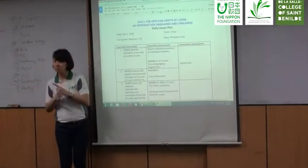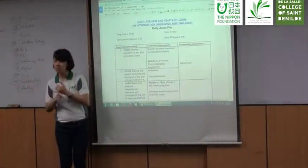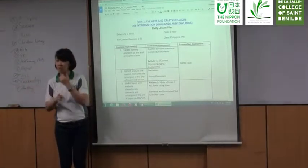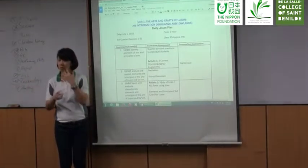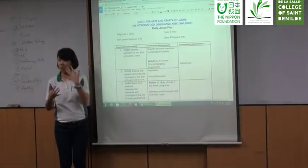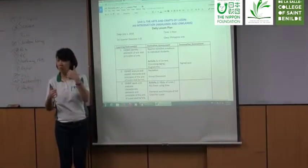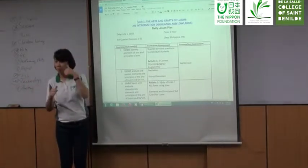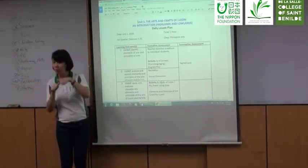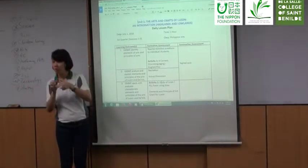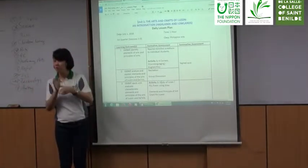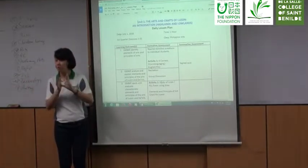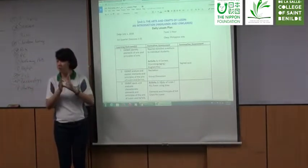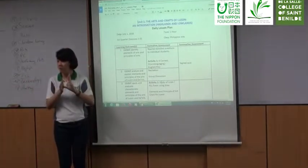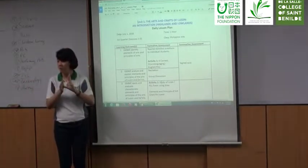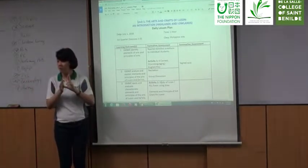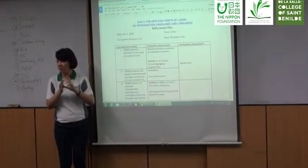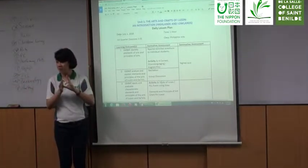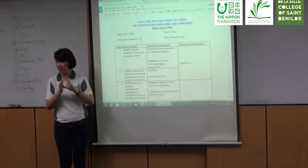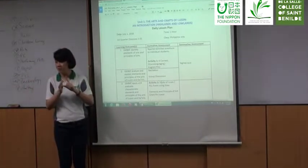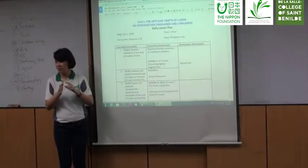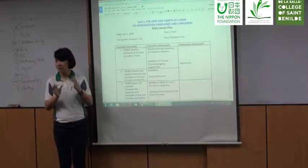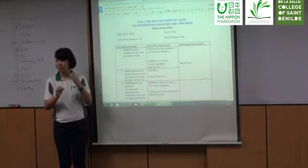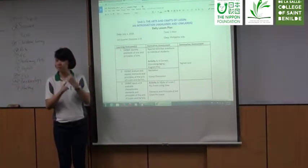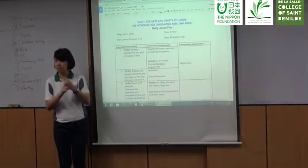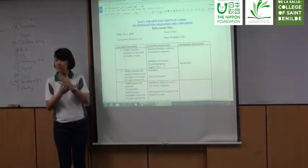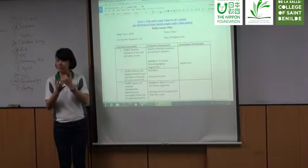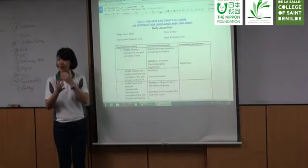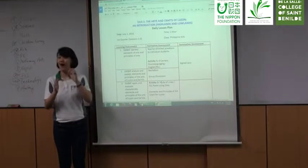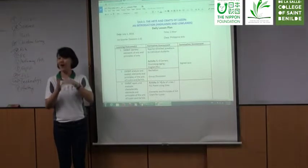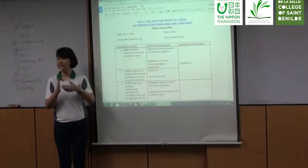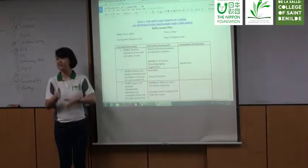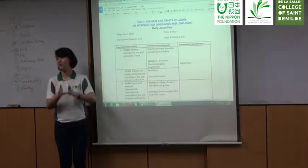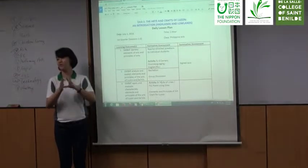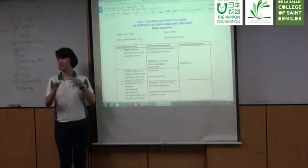Basically, trying to figure out what they've learned from elementary school.